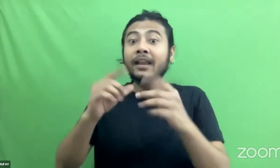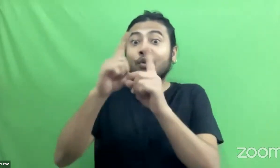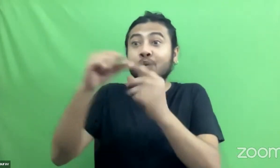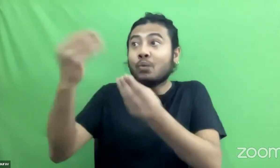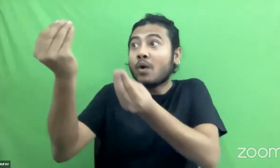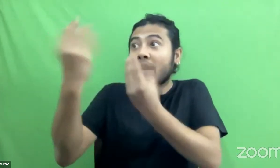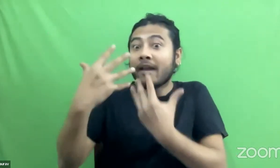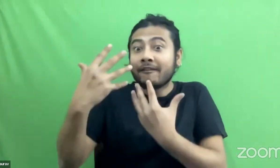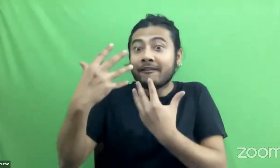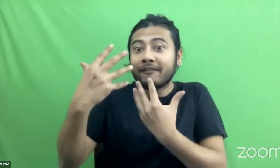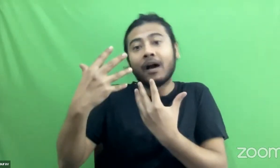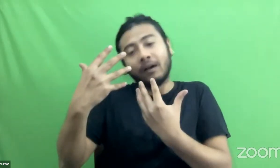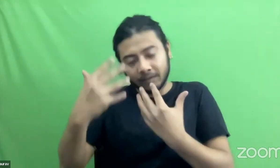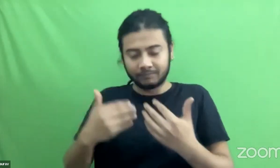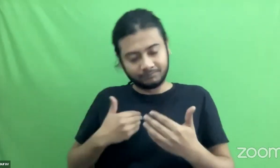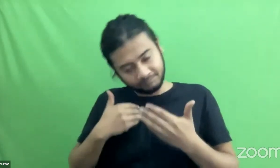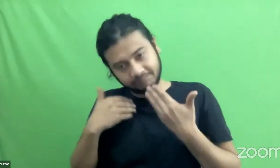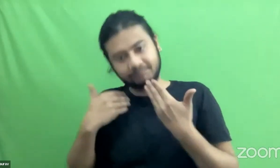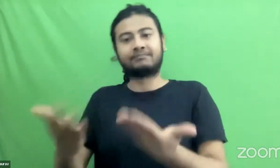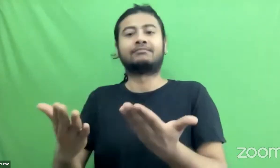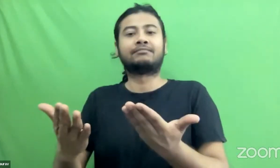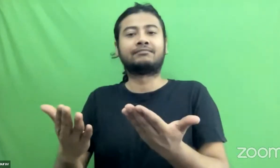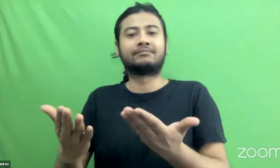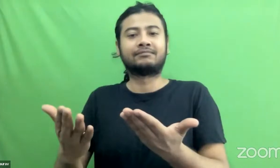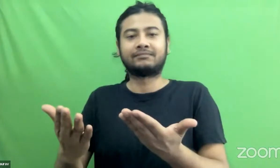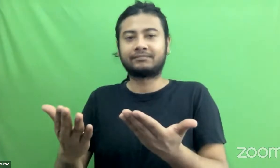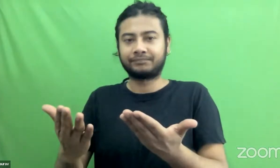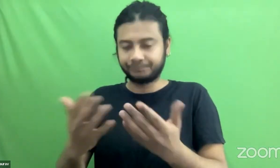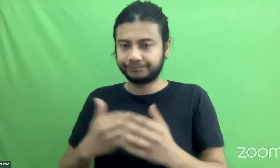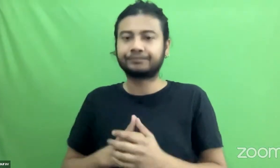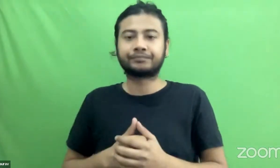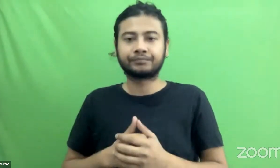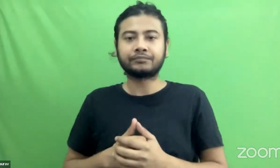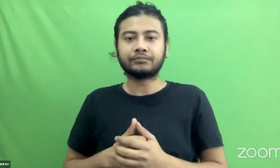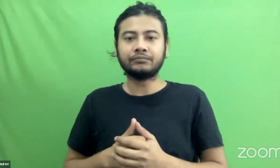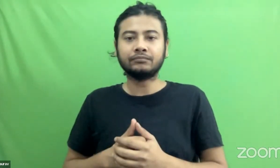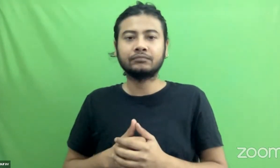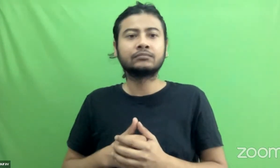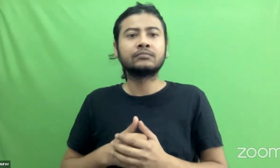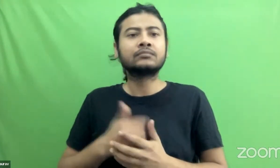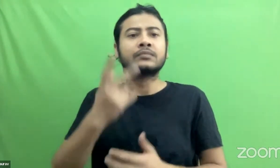For example, there are so many examples, like so many times Chetan is there, Kavita is there.